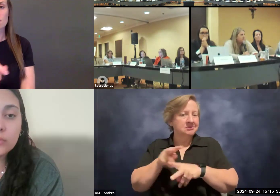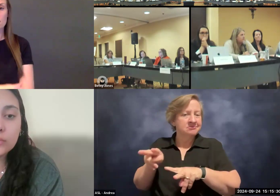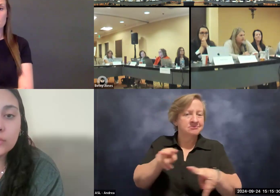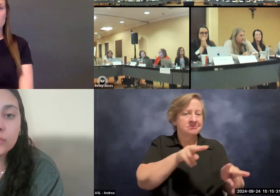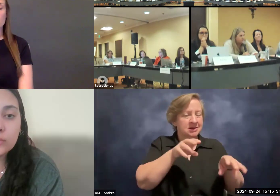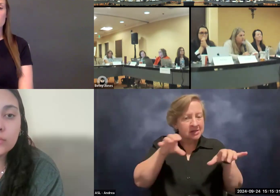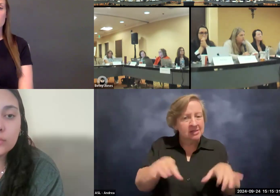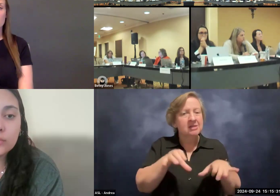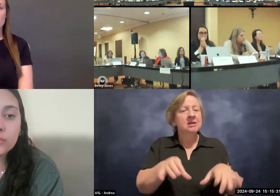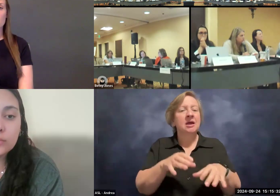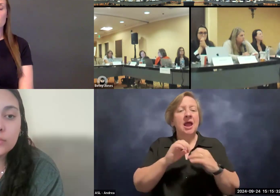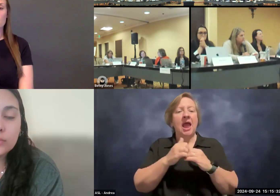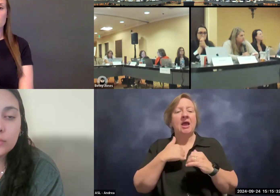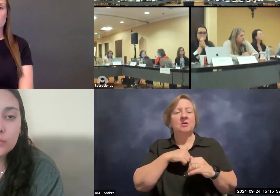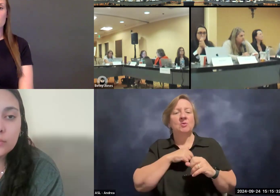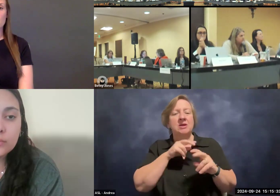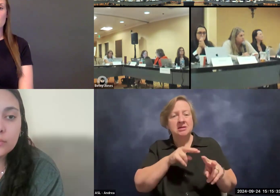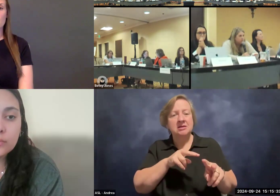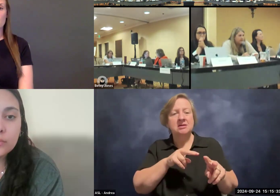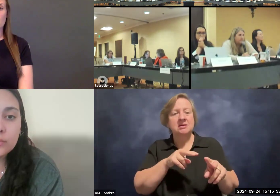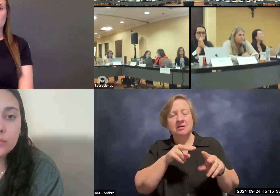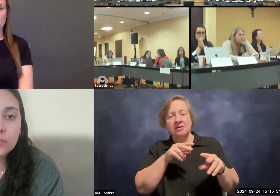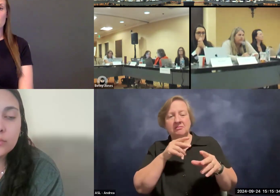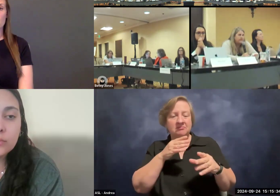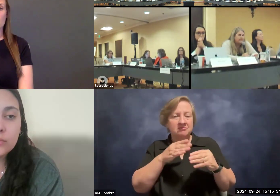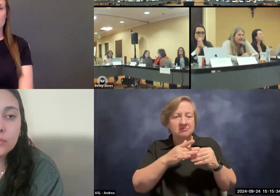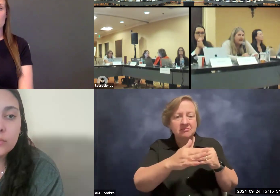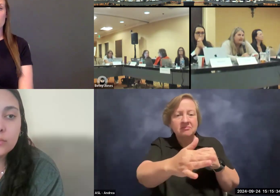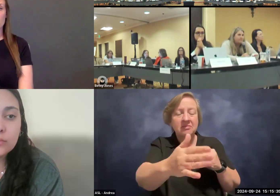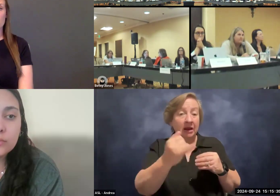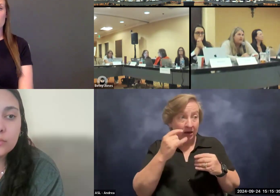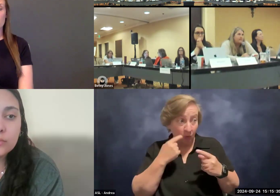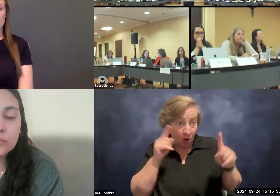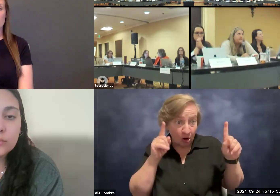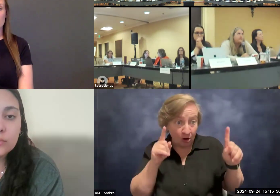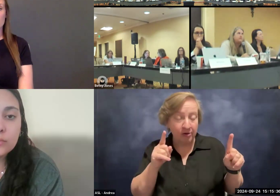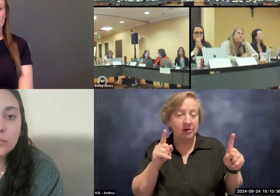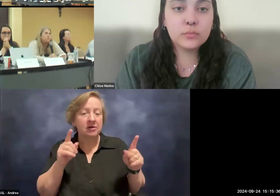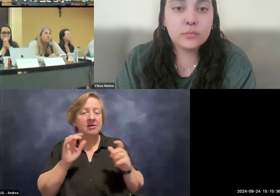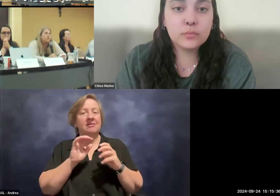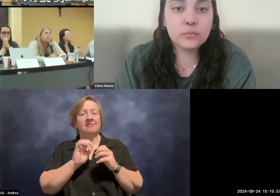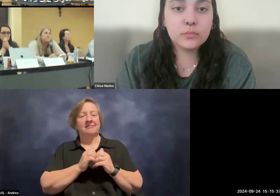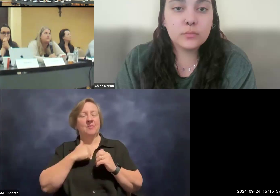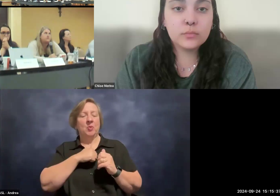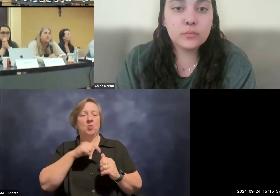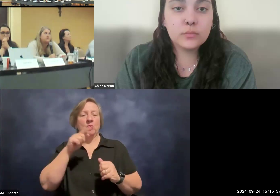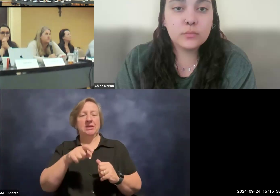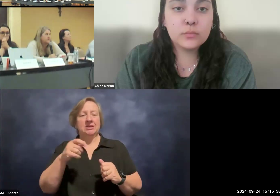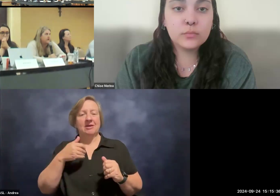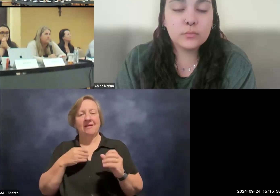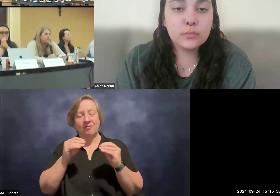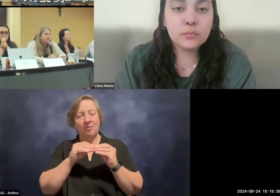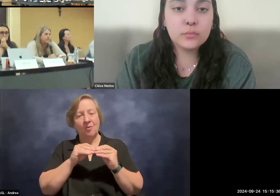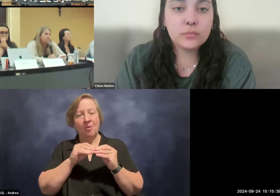we monitor longer term? Is this working? We're going to need to have, I think, a little more